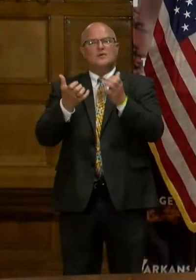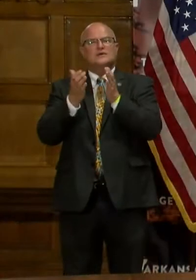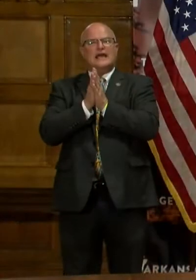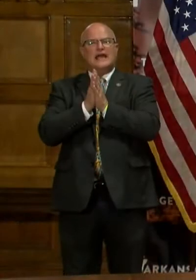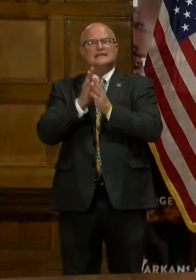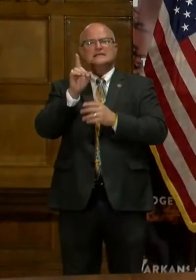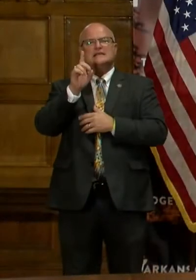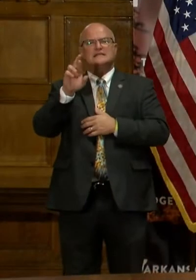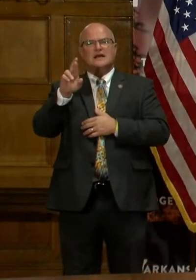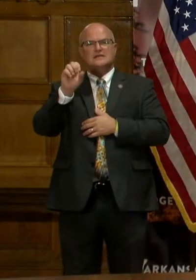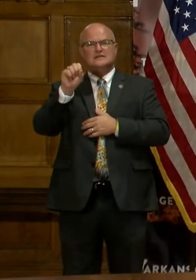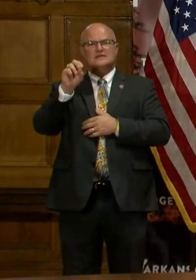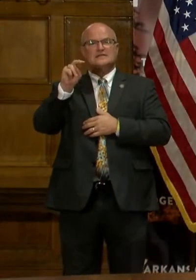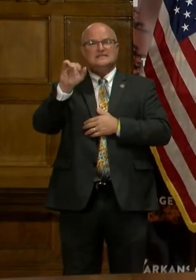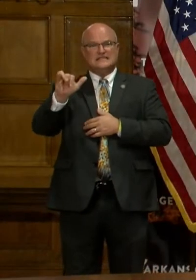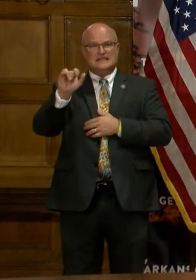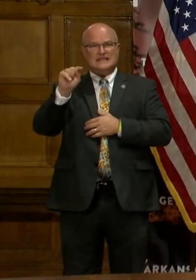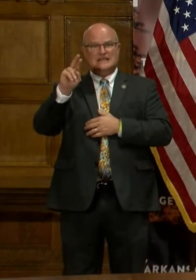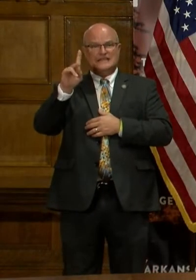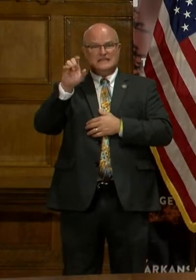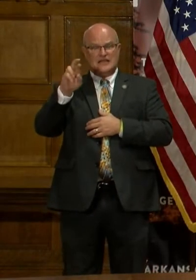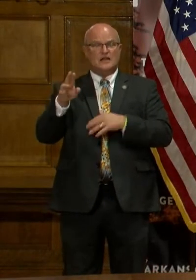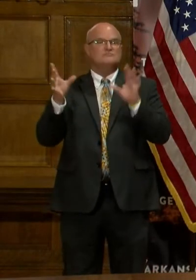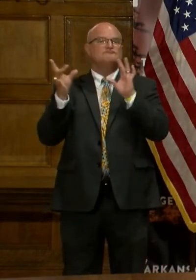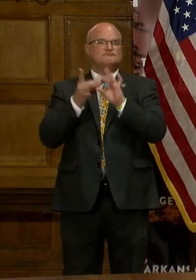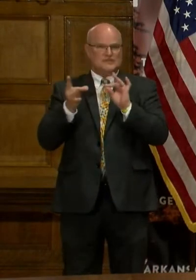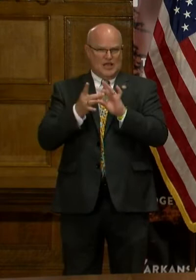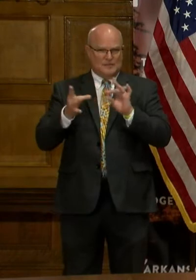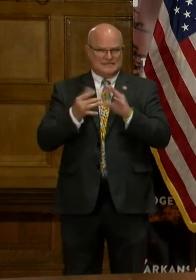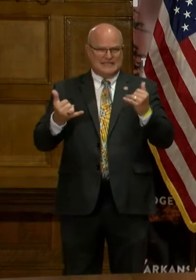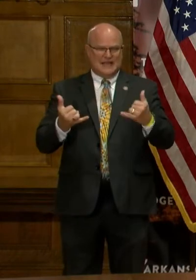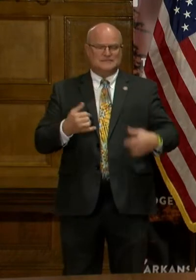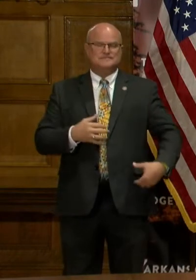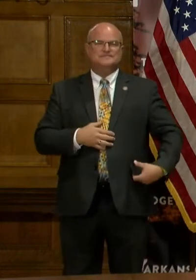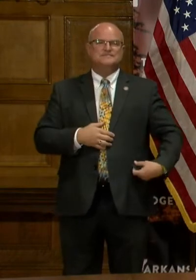ask Dr. Sonny Tucker to come and make comments.